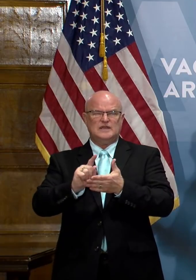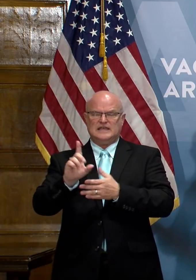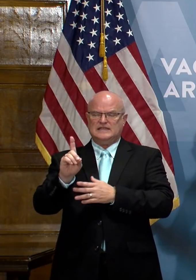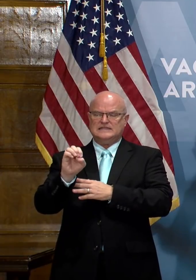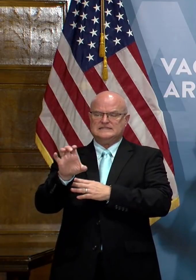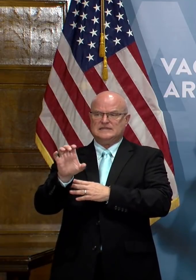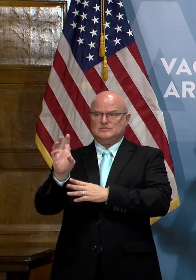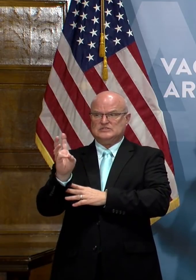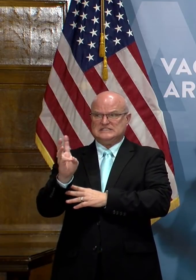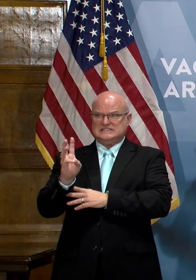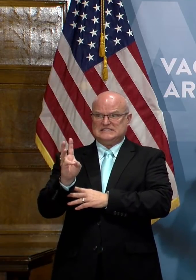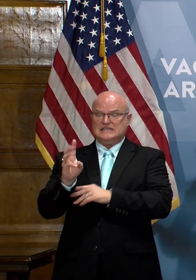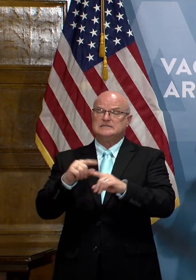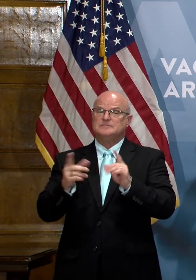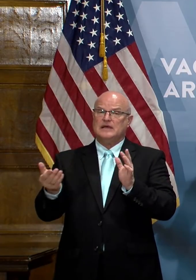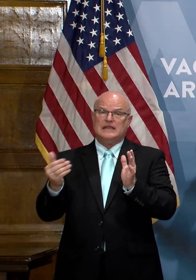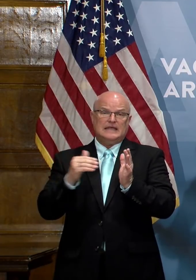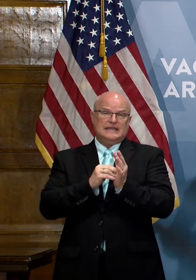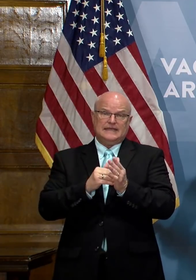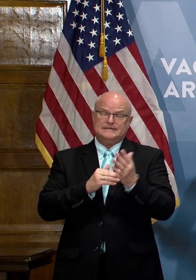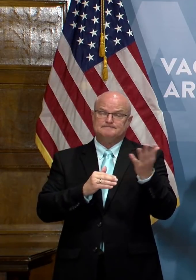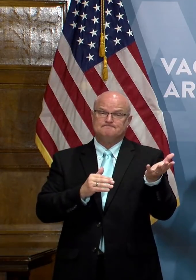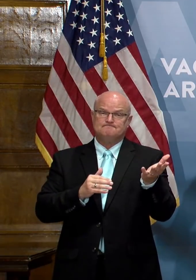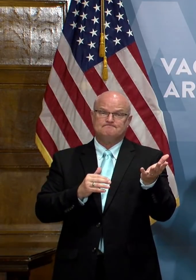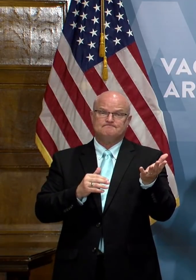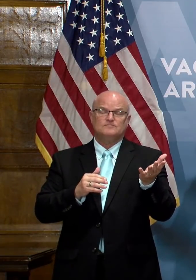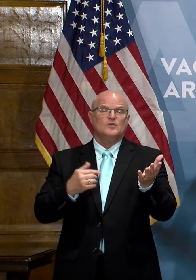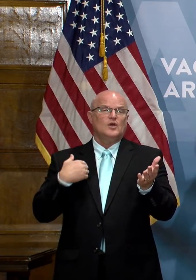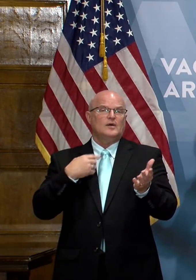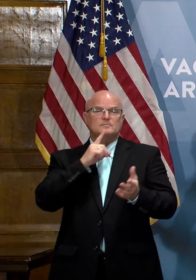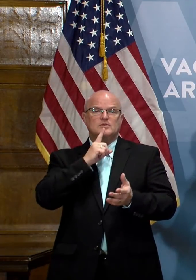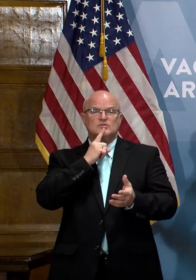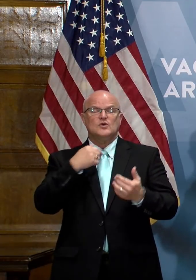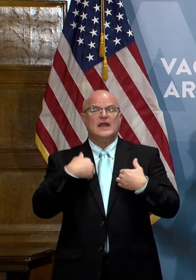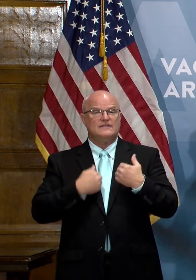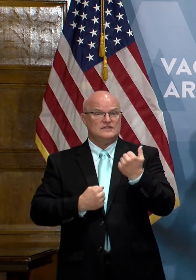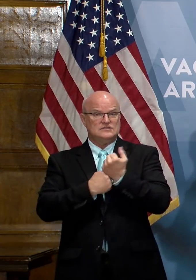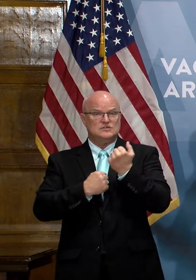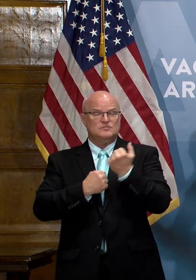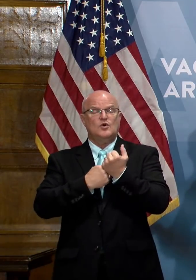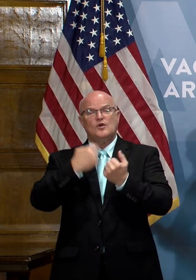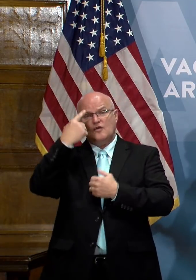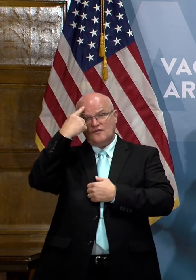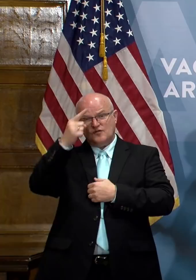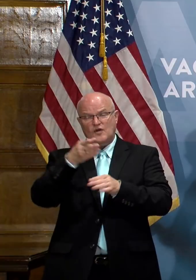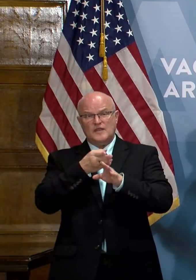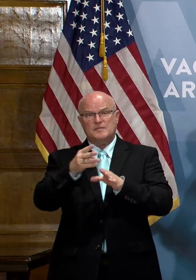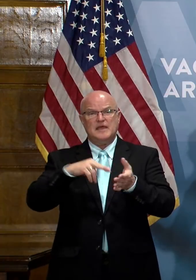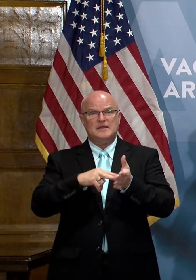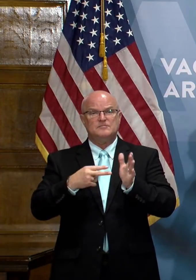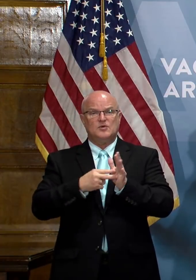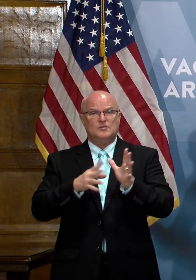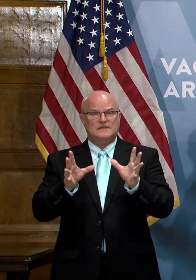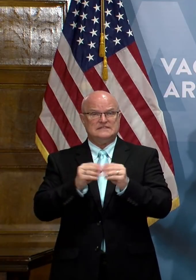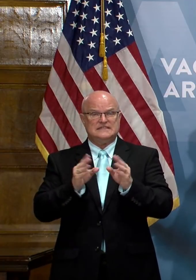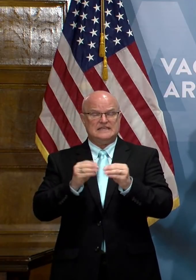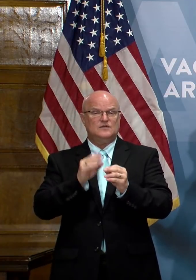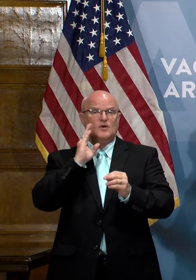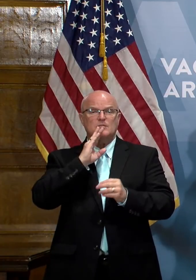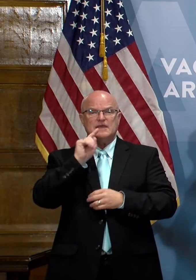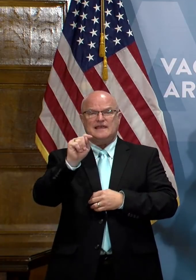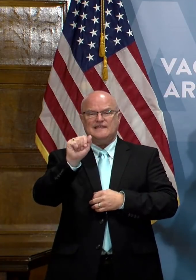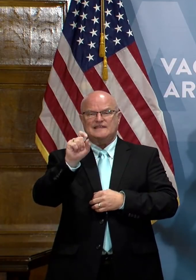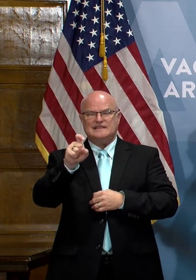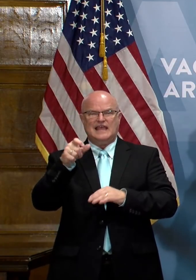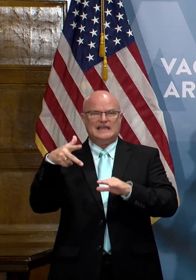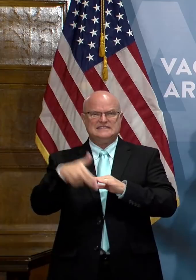December 6th. But again, I want to make sure we have the support for the main purpose of the session, which would be the tax